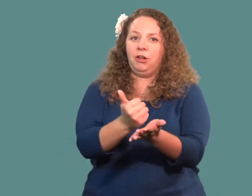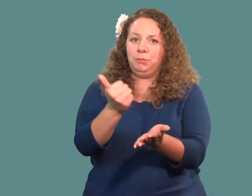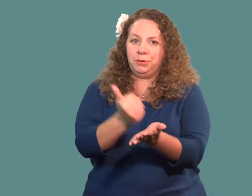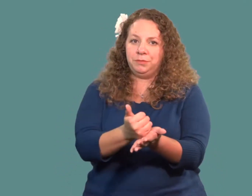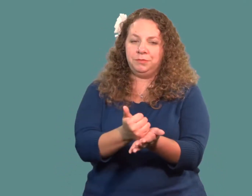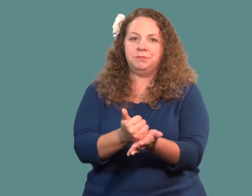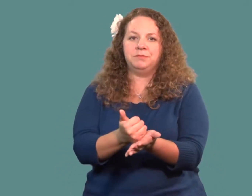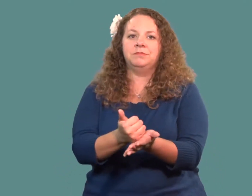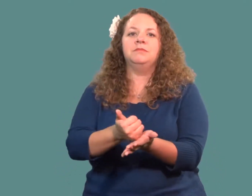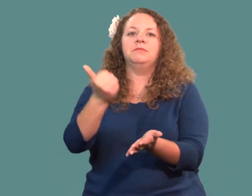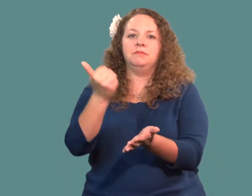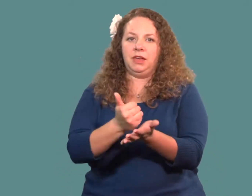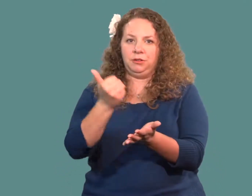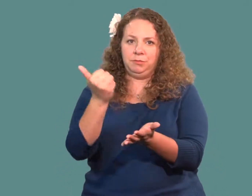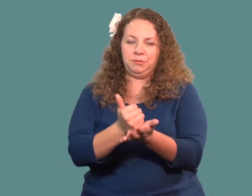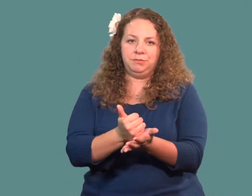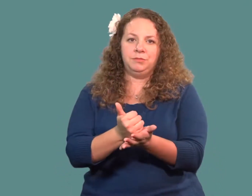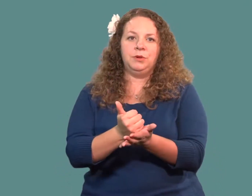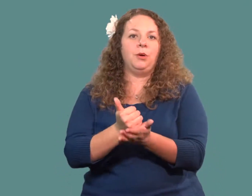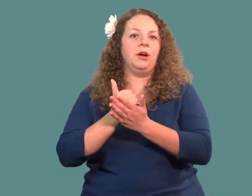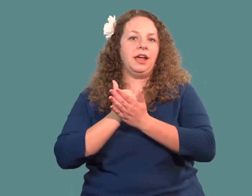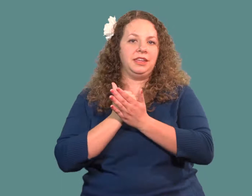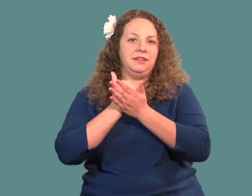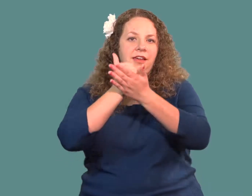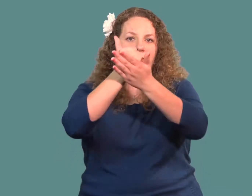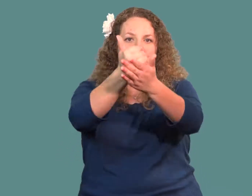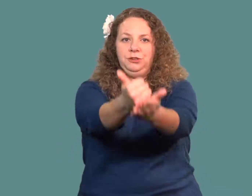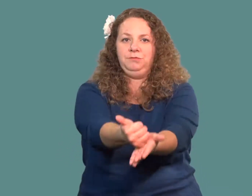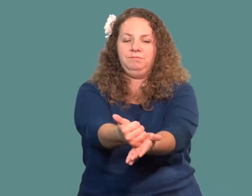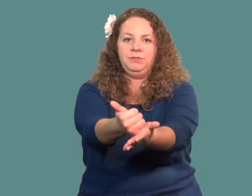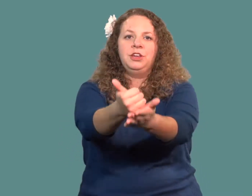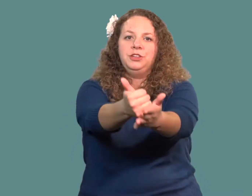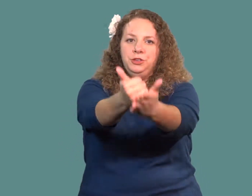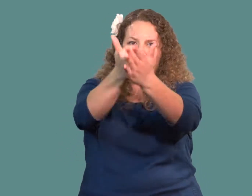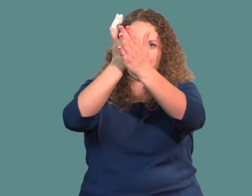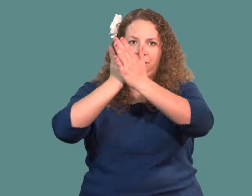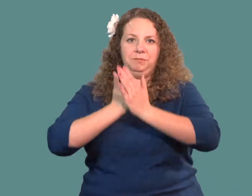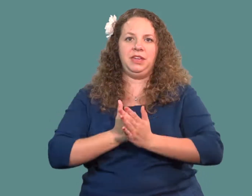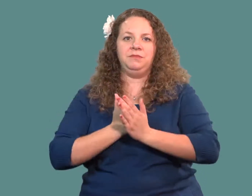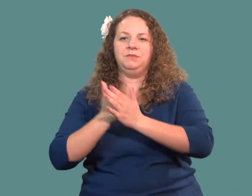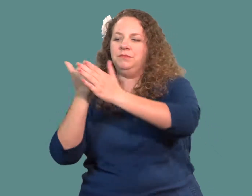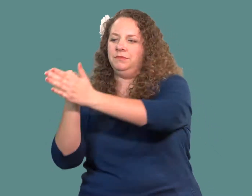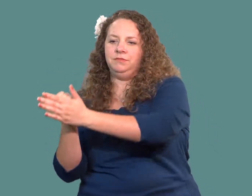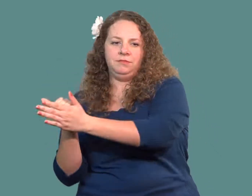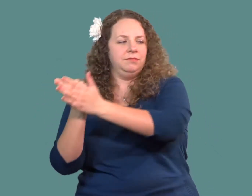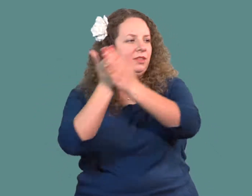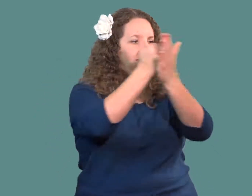Help, help. Or I can help you, you could help me, they could